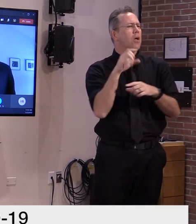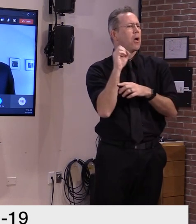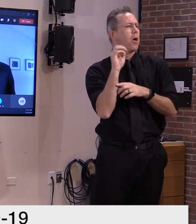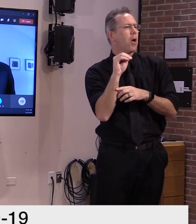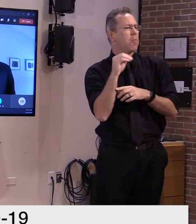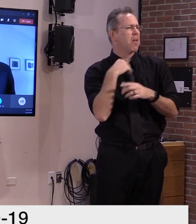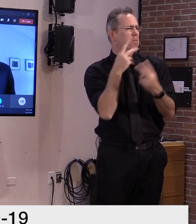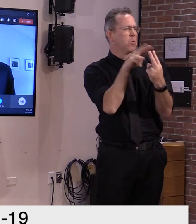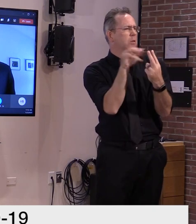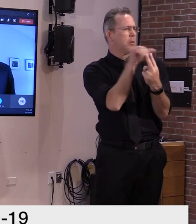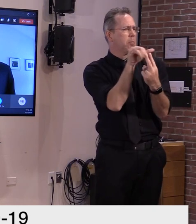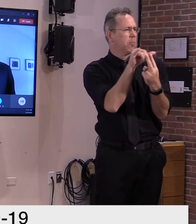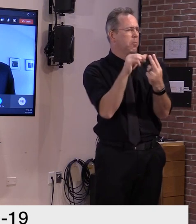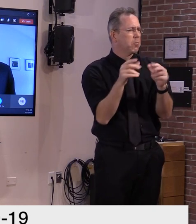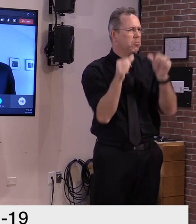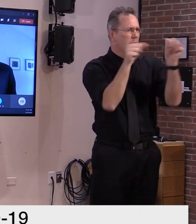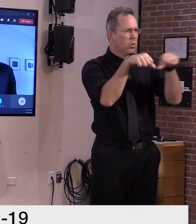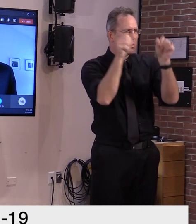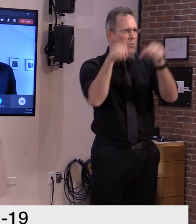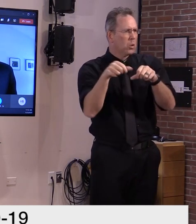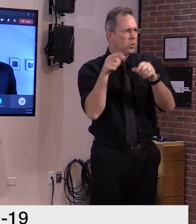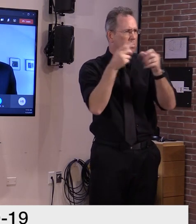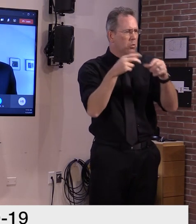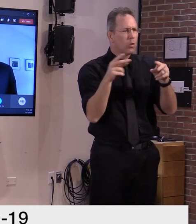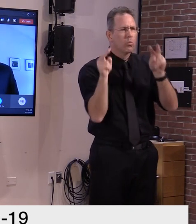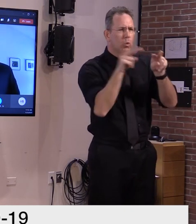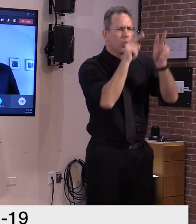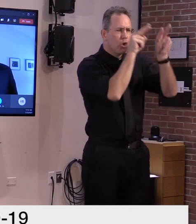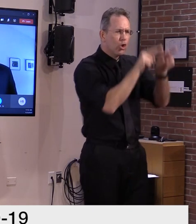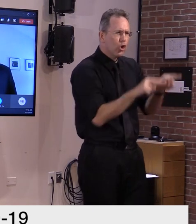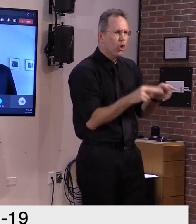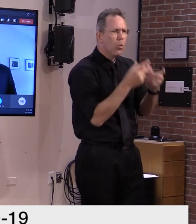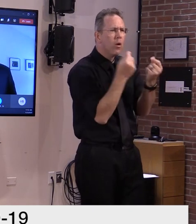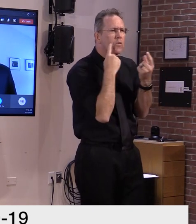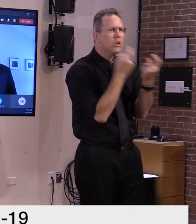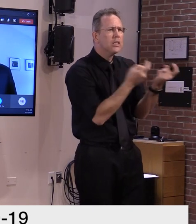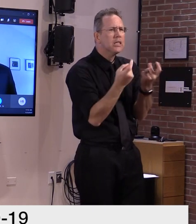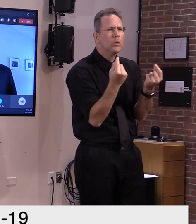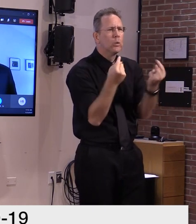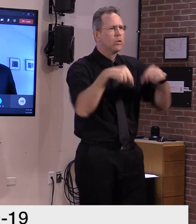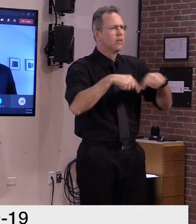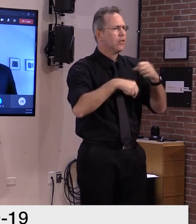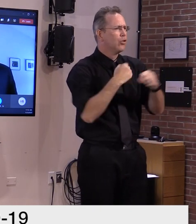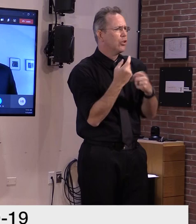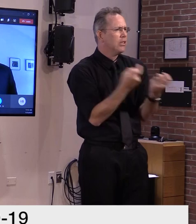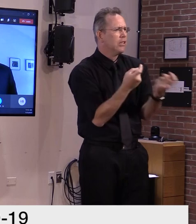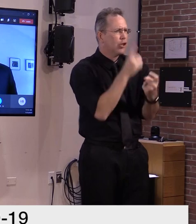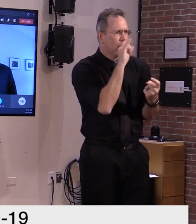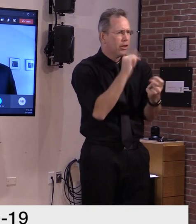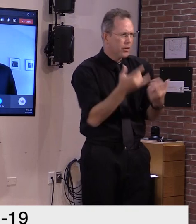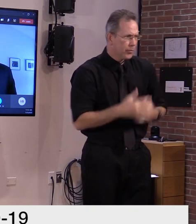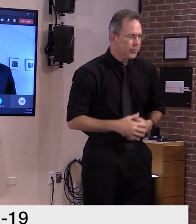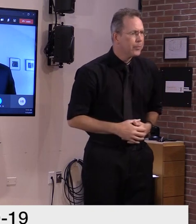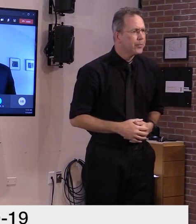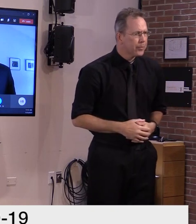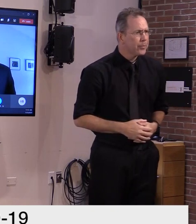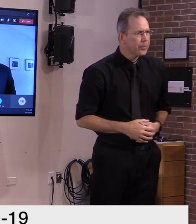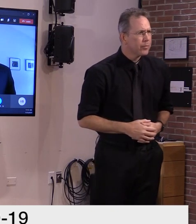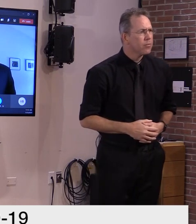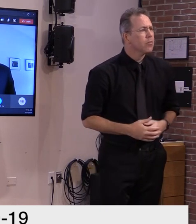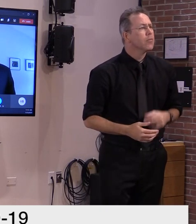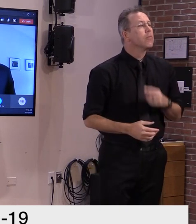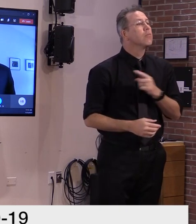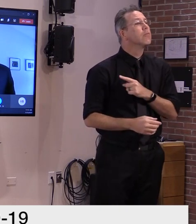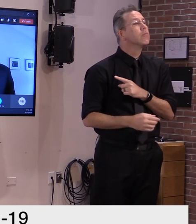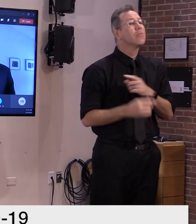COVID-19 Winter Operations Guidance. The guidance we're issuing today aims to provide skiers and riders